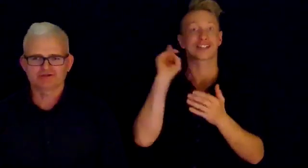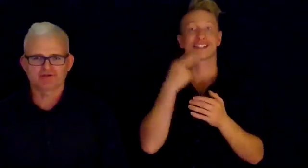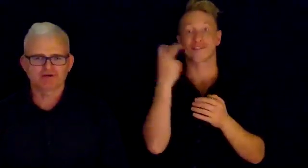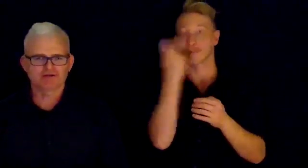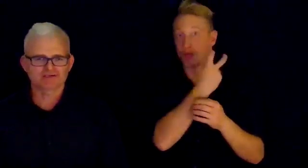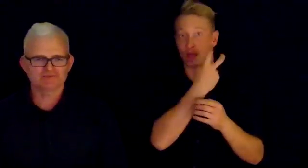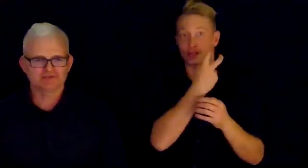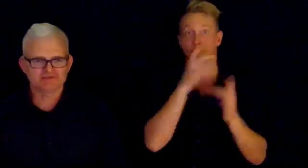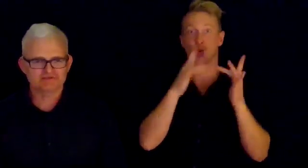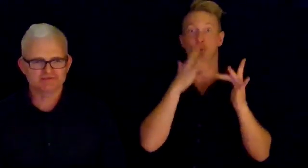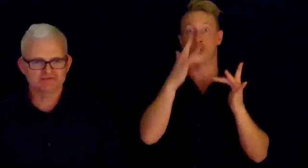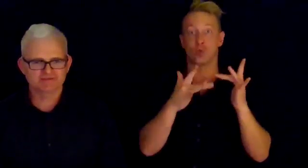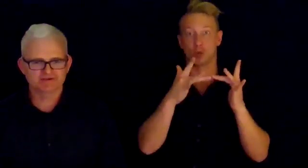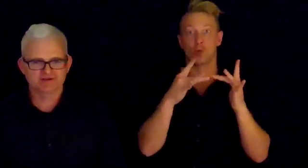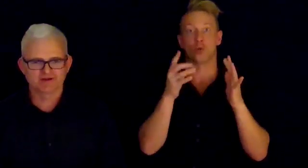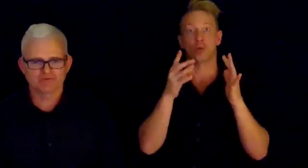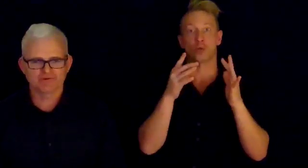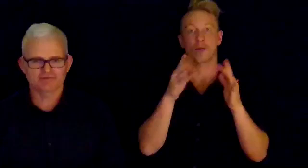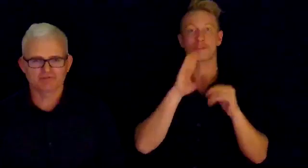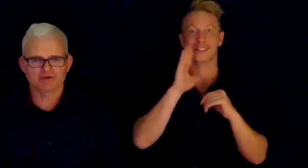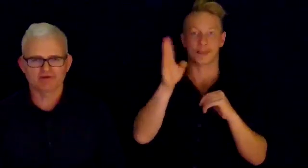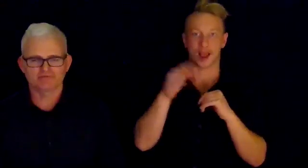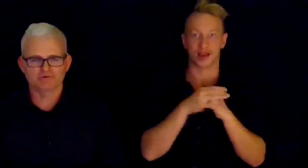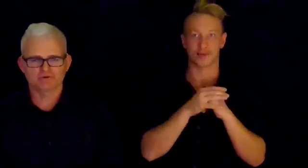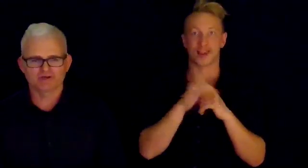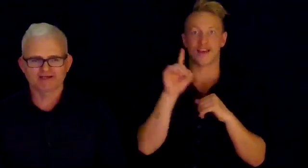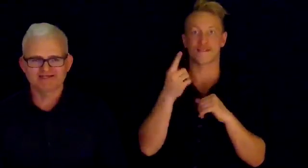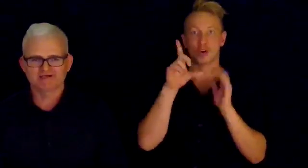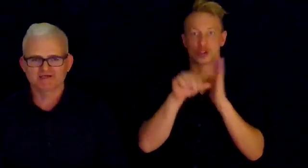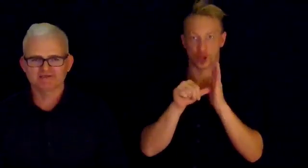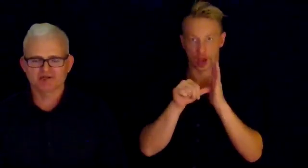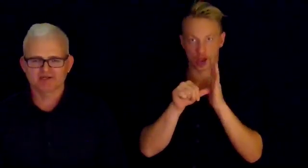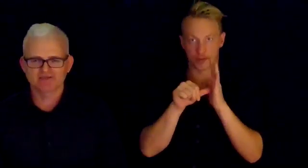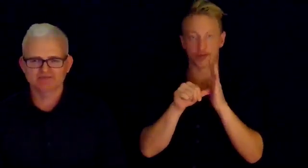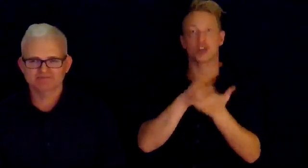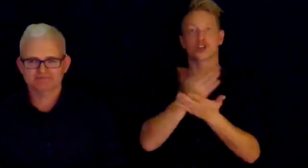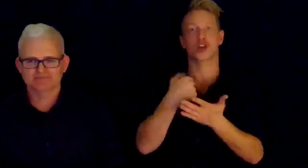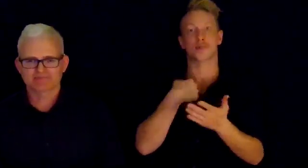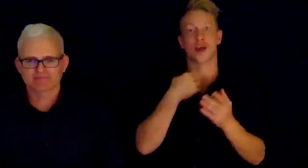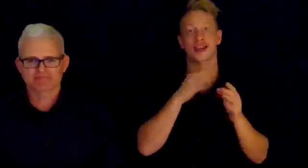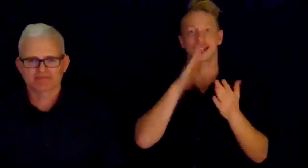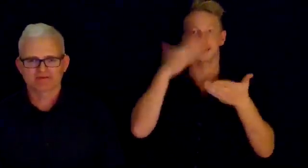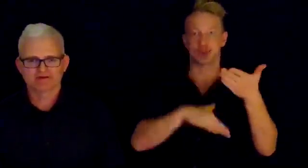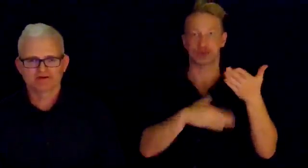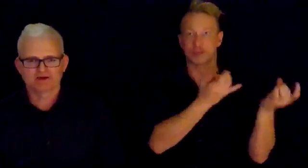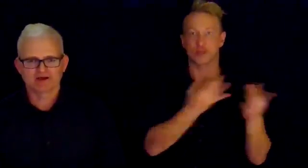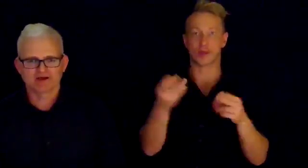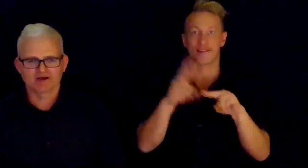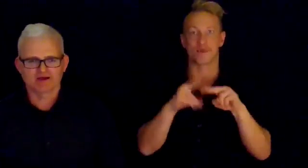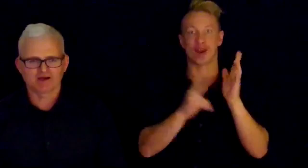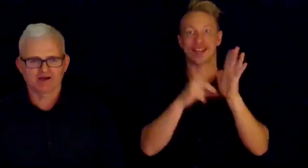and to share my experiences with preparing for my NDIS plan.